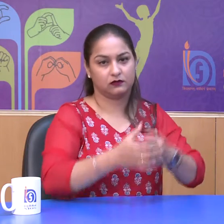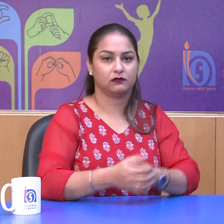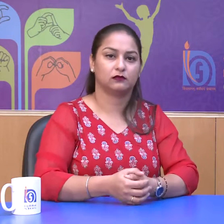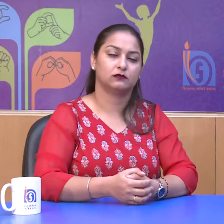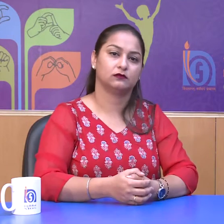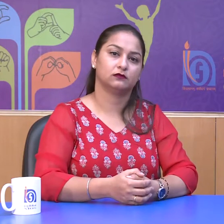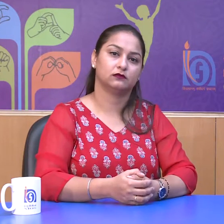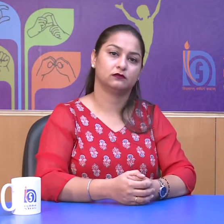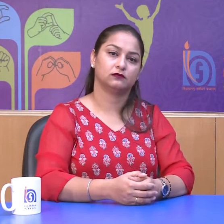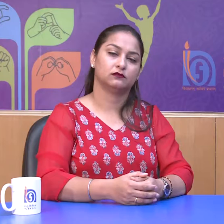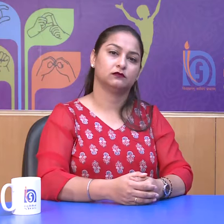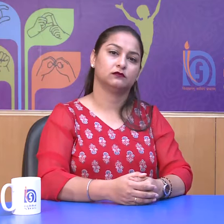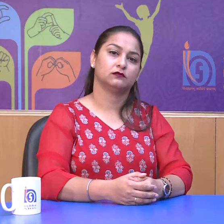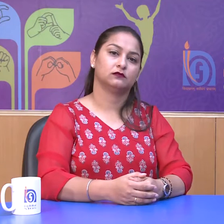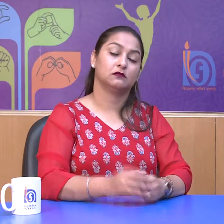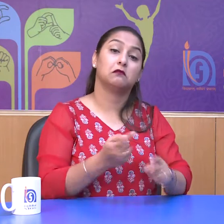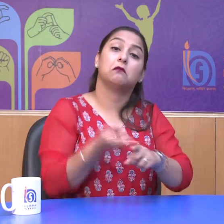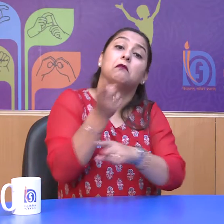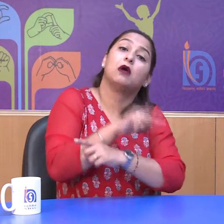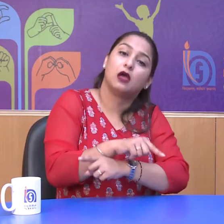by Wang Sena,